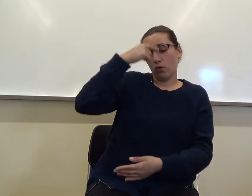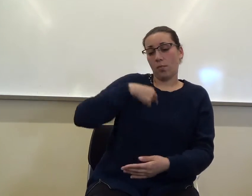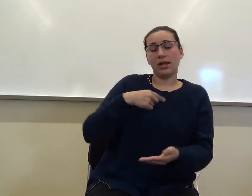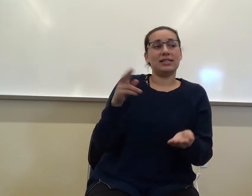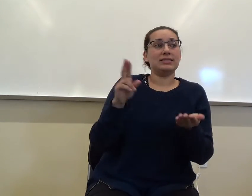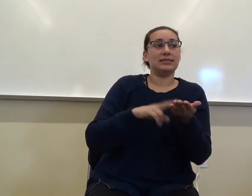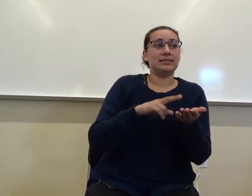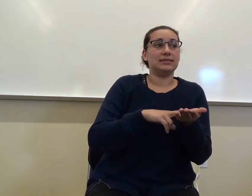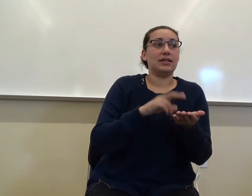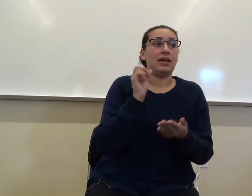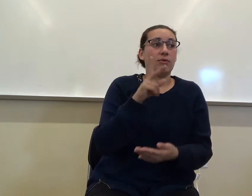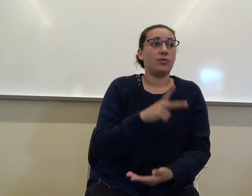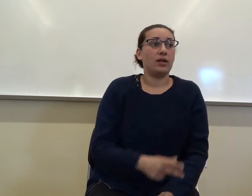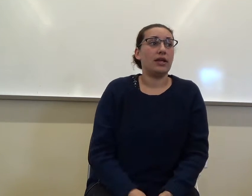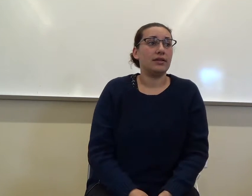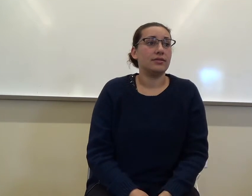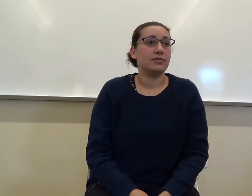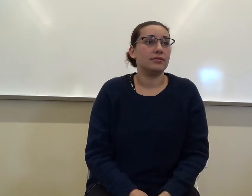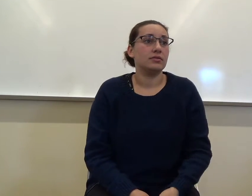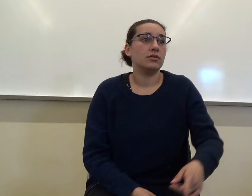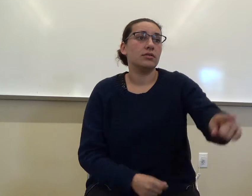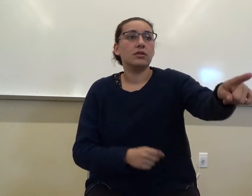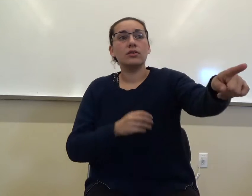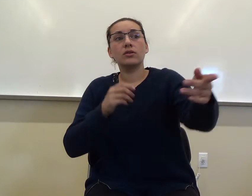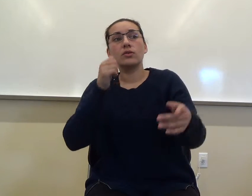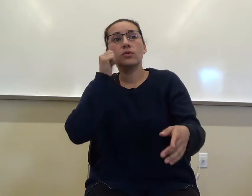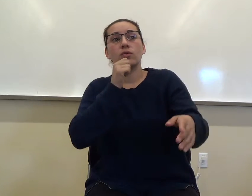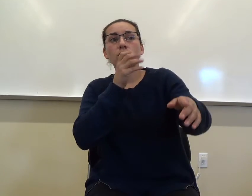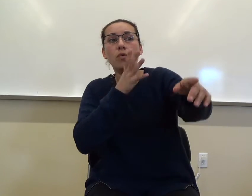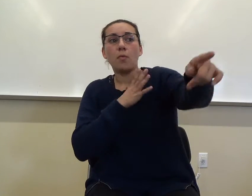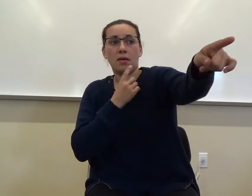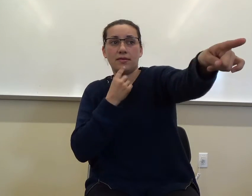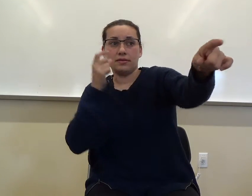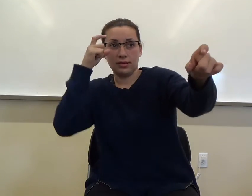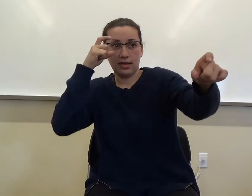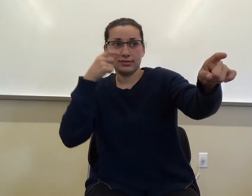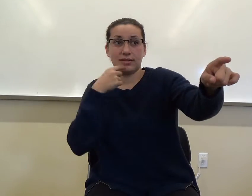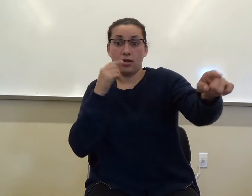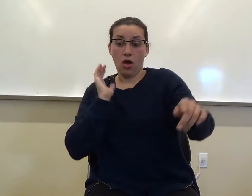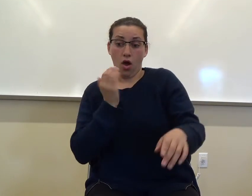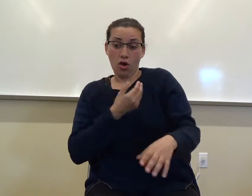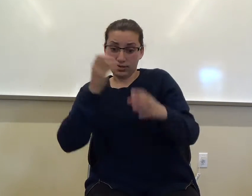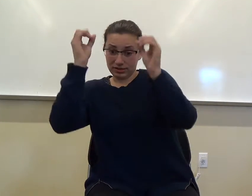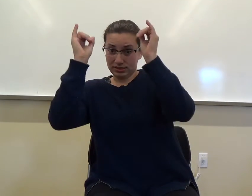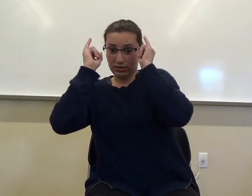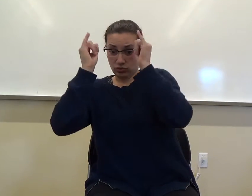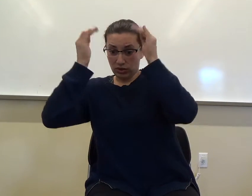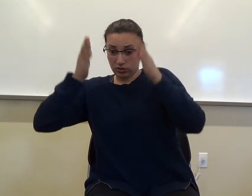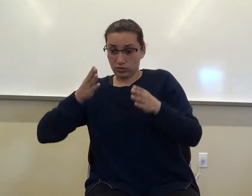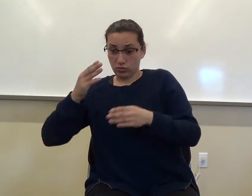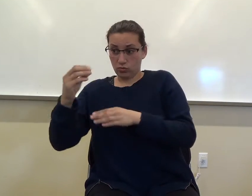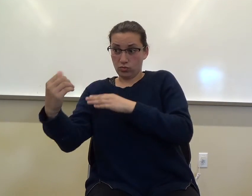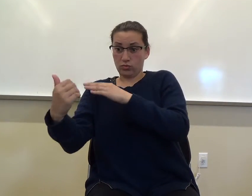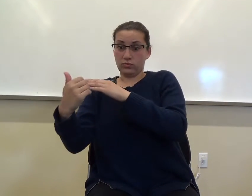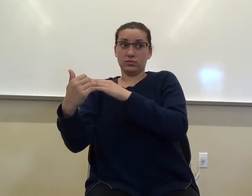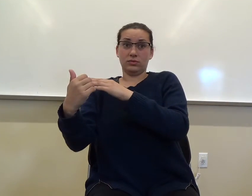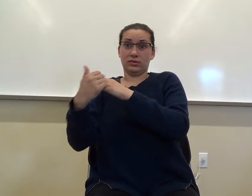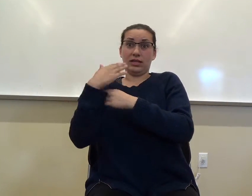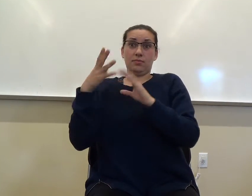yes? Our instructor will notify us and tell us that we need to get your signature. Yes, yeah,